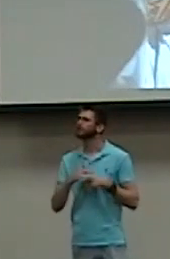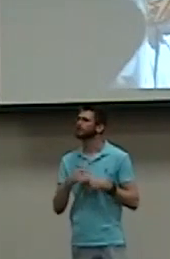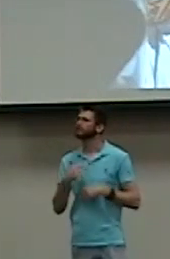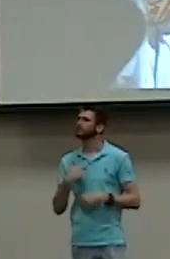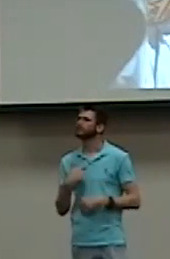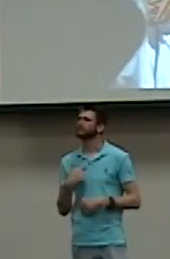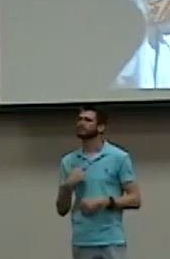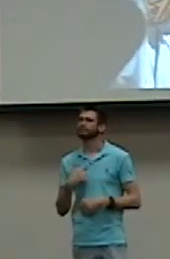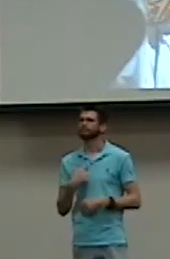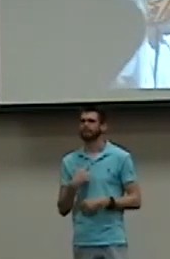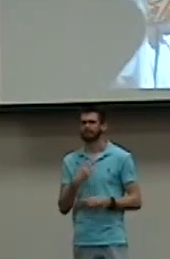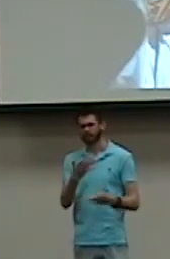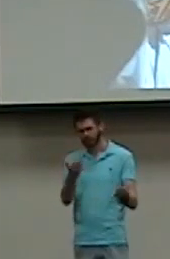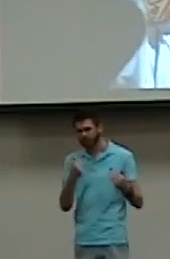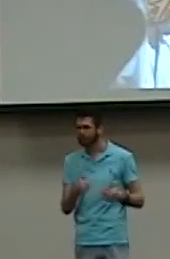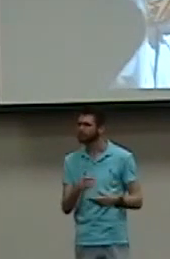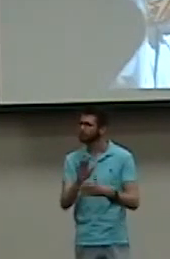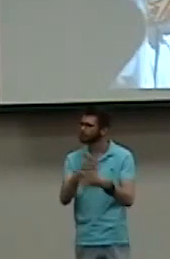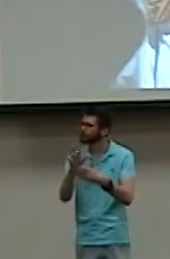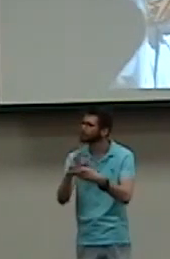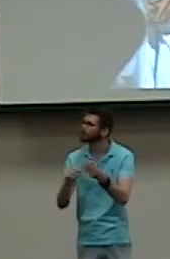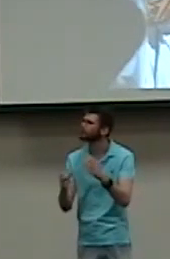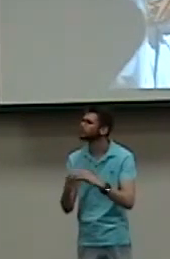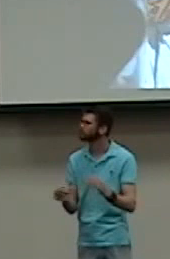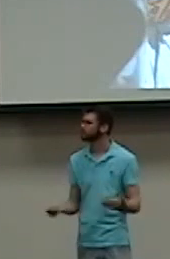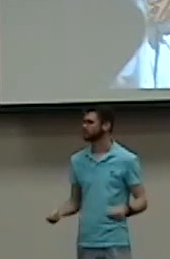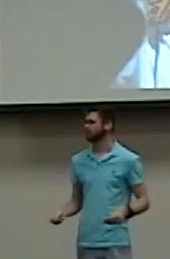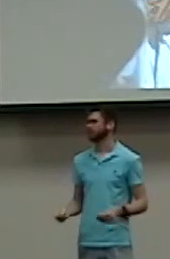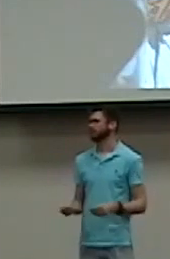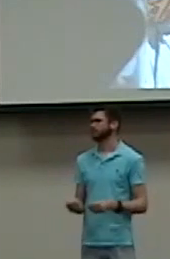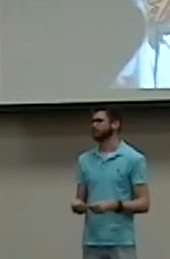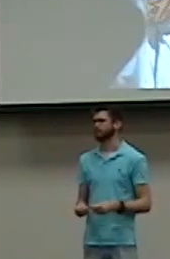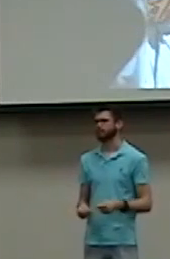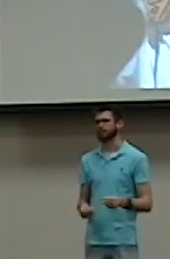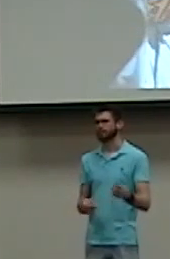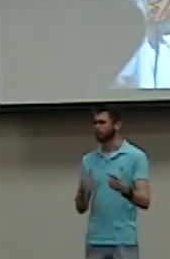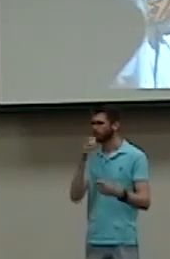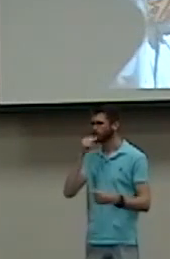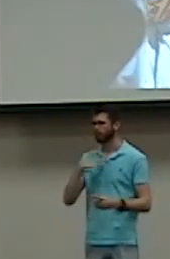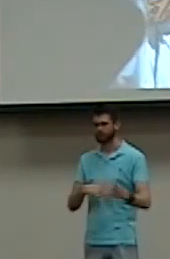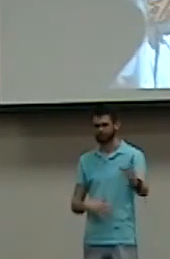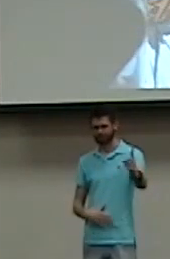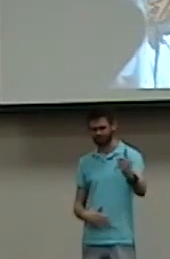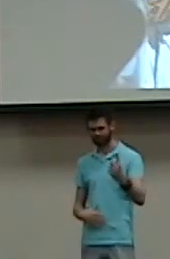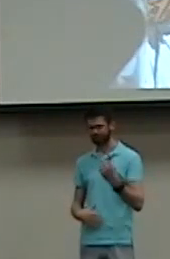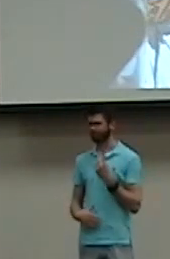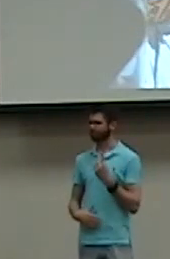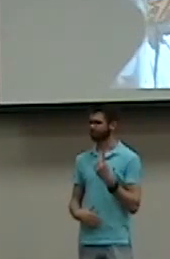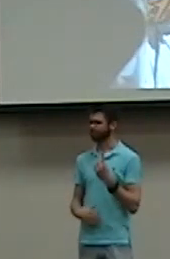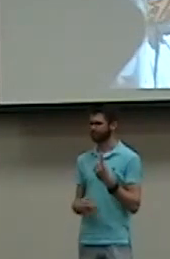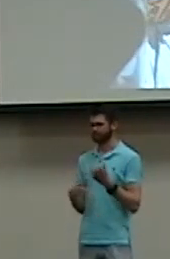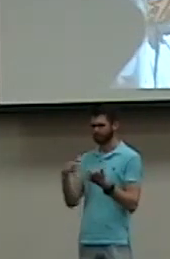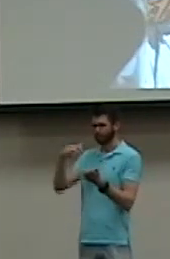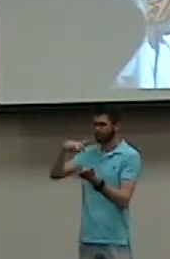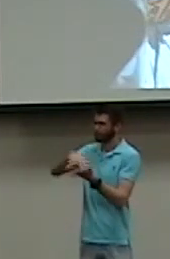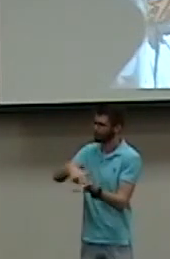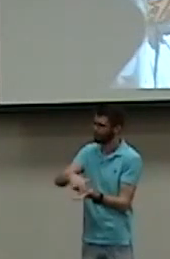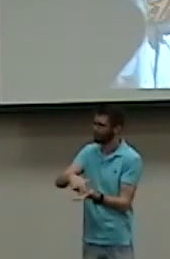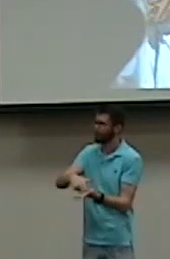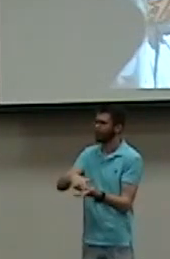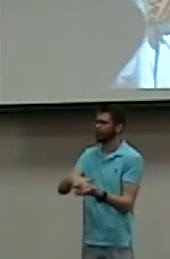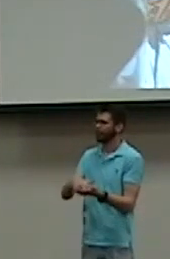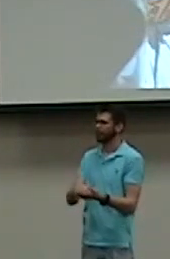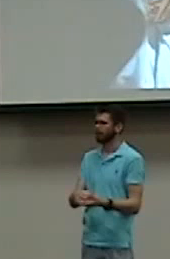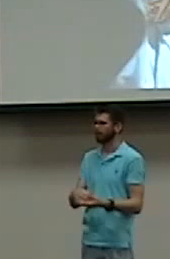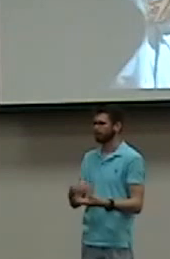Realizing that she will not escape the crowd, she comes forward and she falls at his feet, not